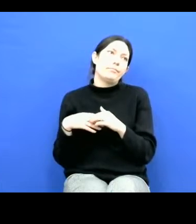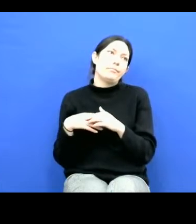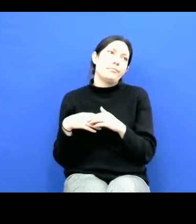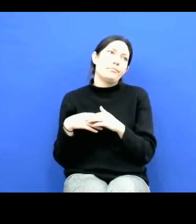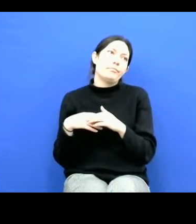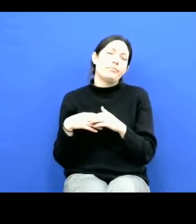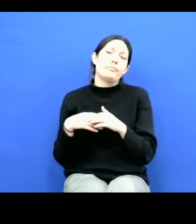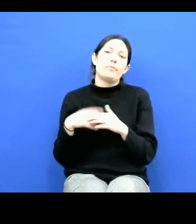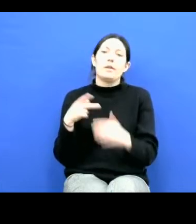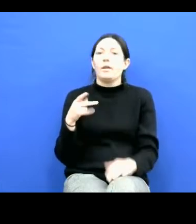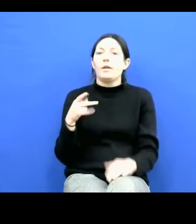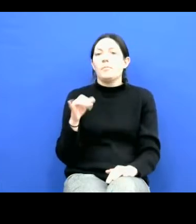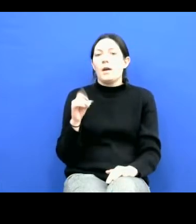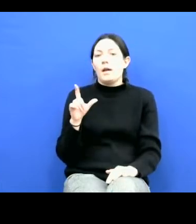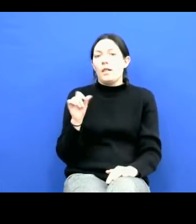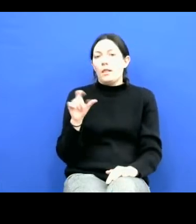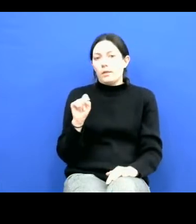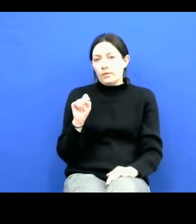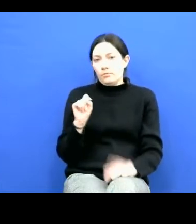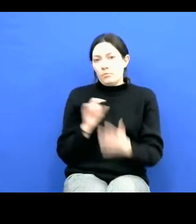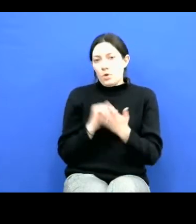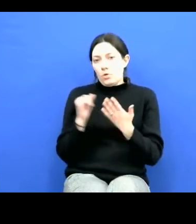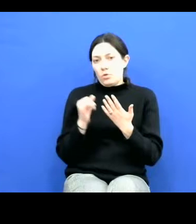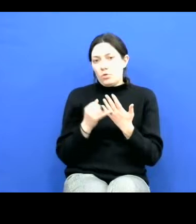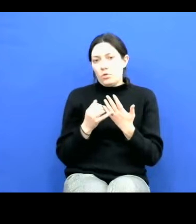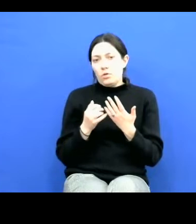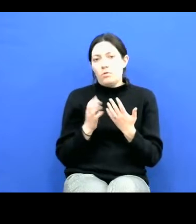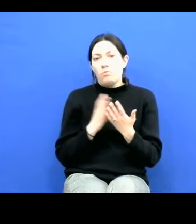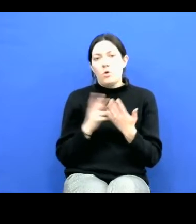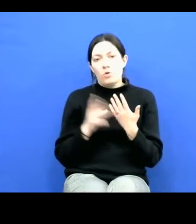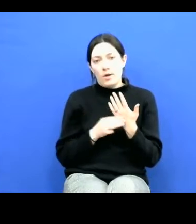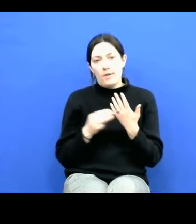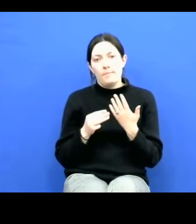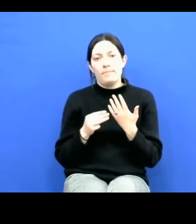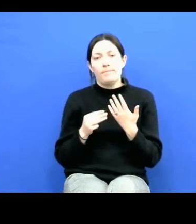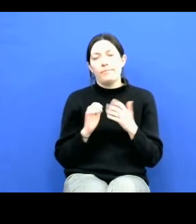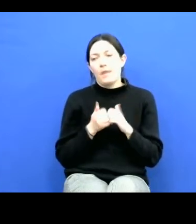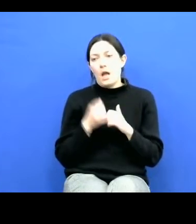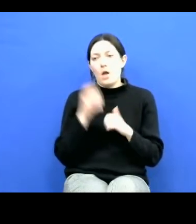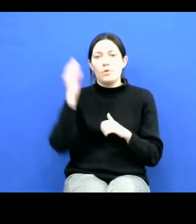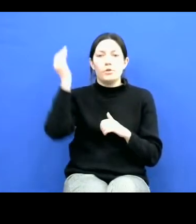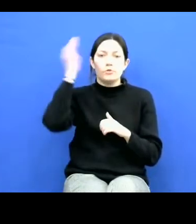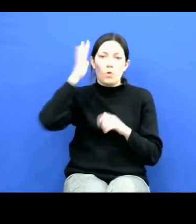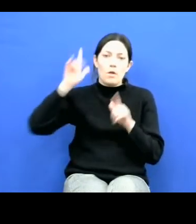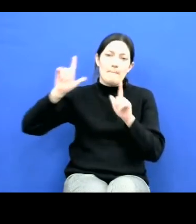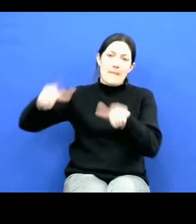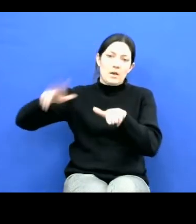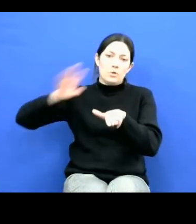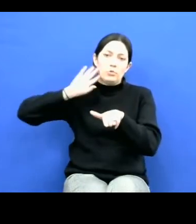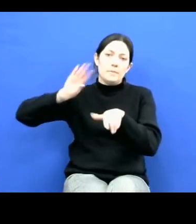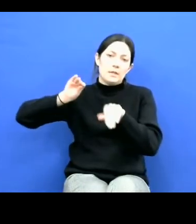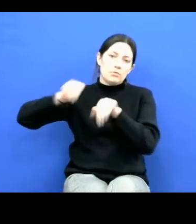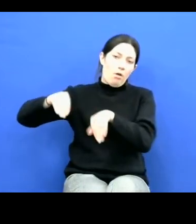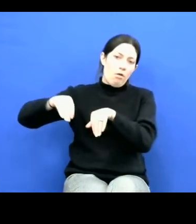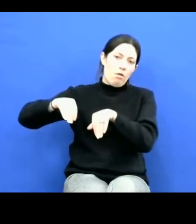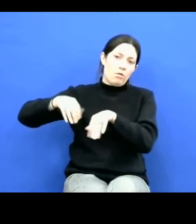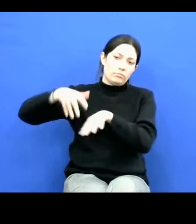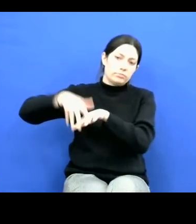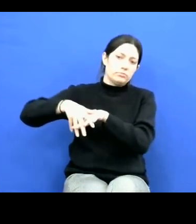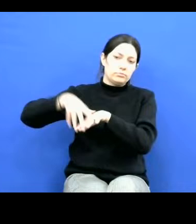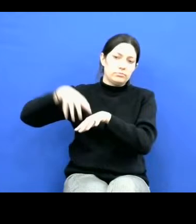pilot program, the how the solar panels are installed,